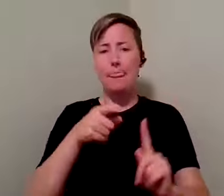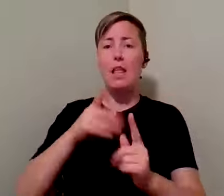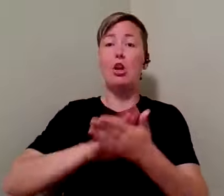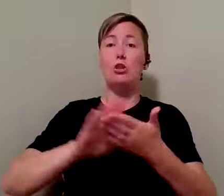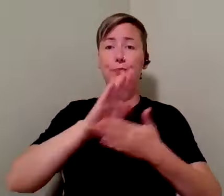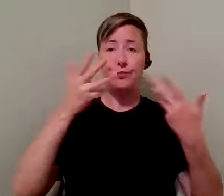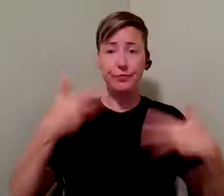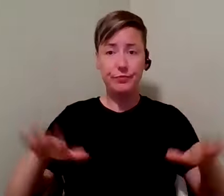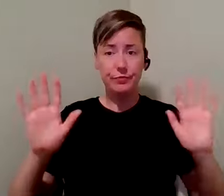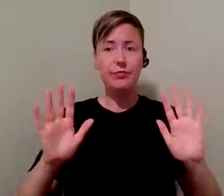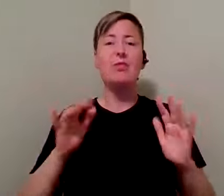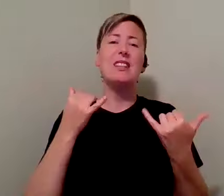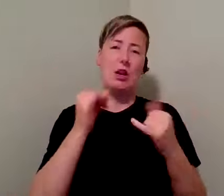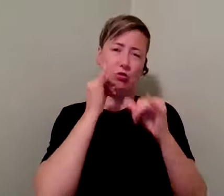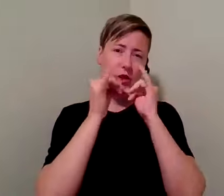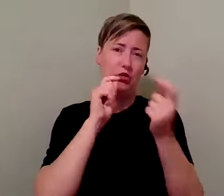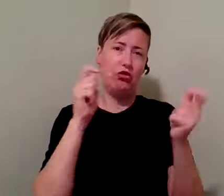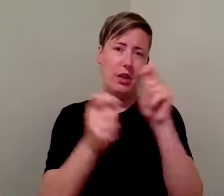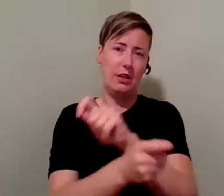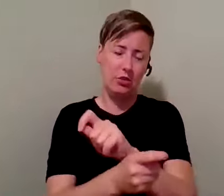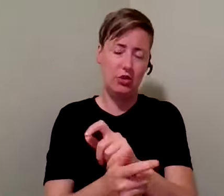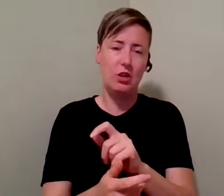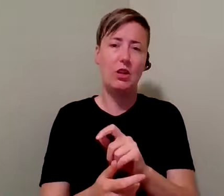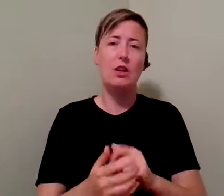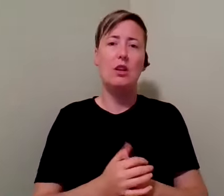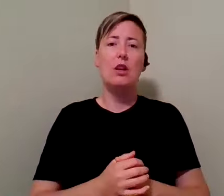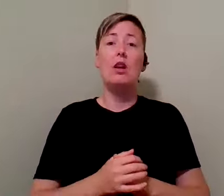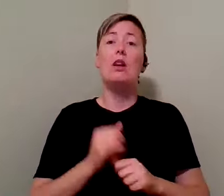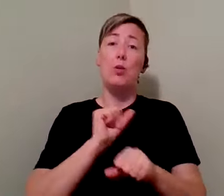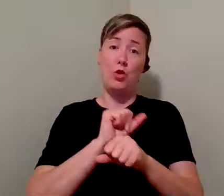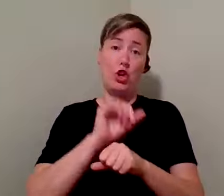changed. Because now that I'm working at the airport, now that I'm a real man,